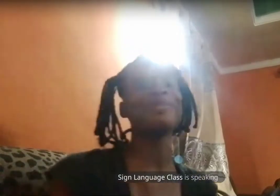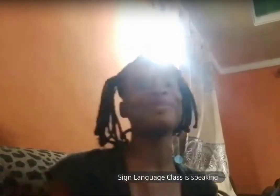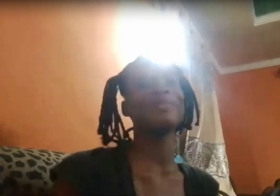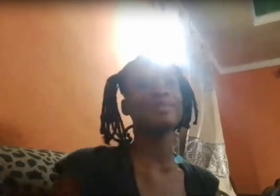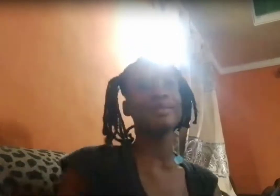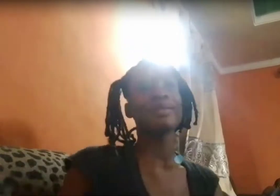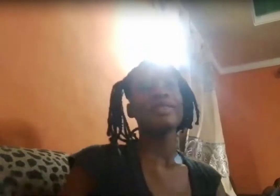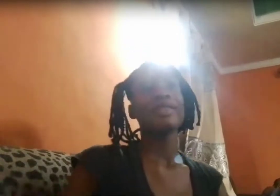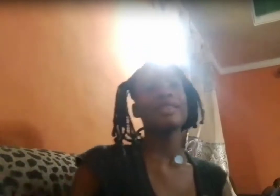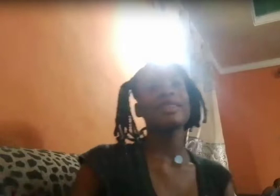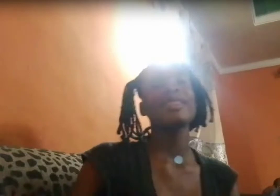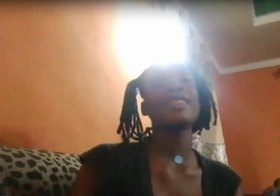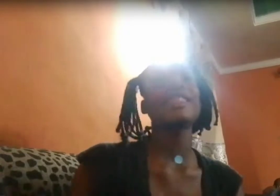33,000.